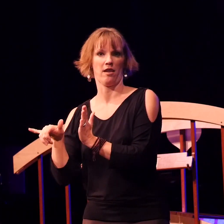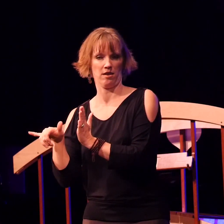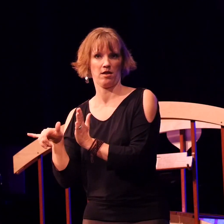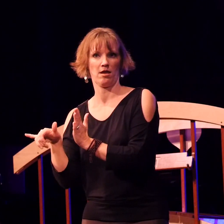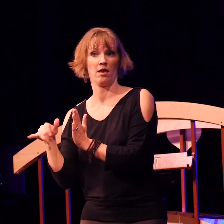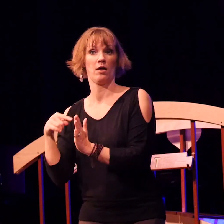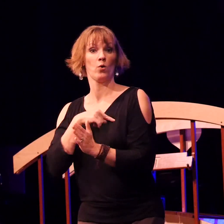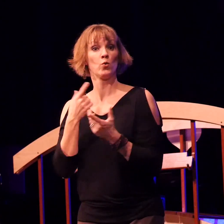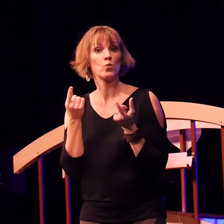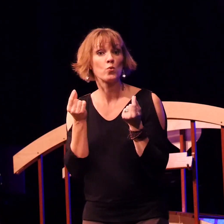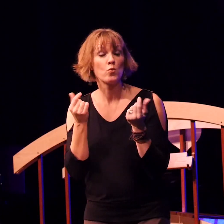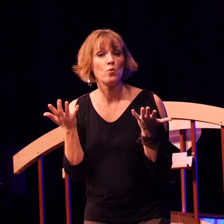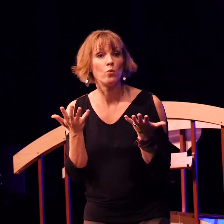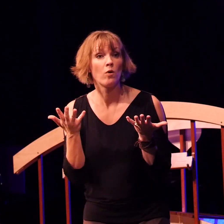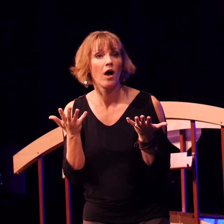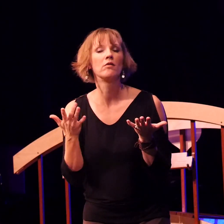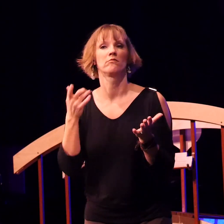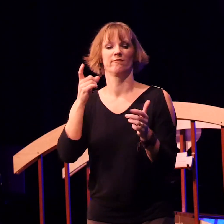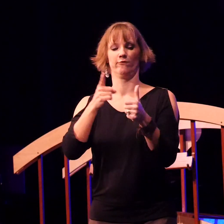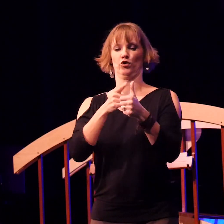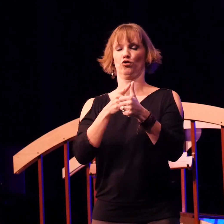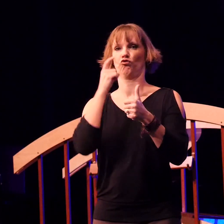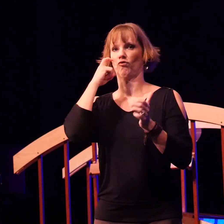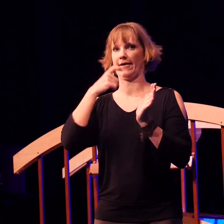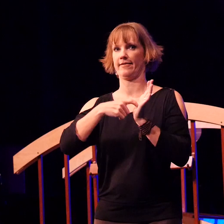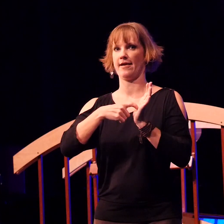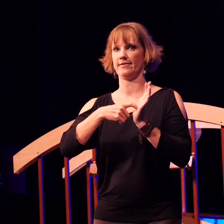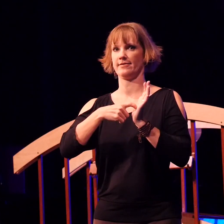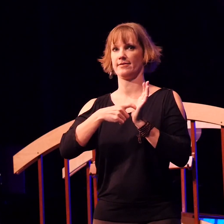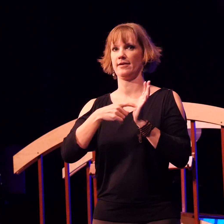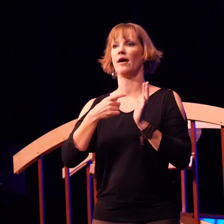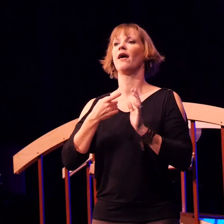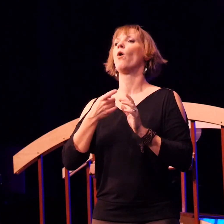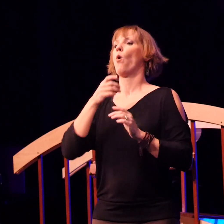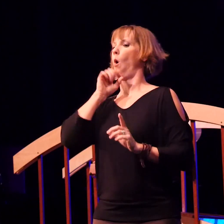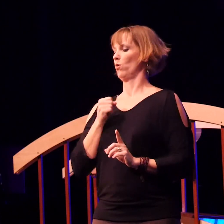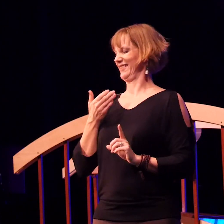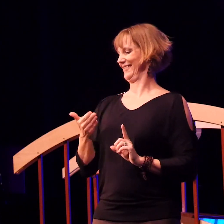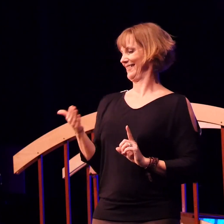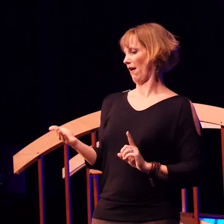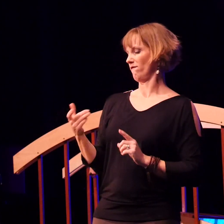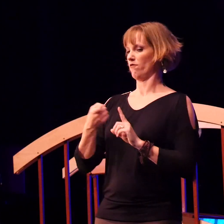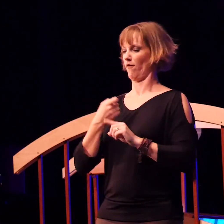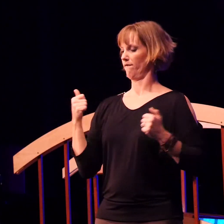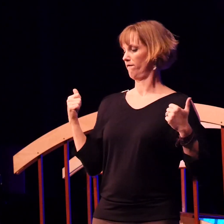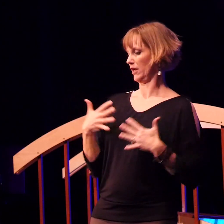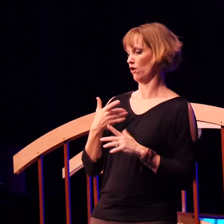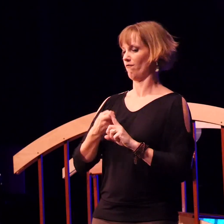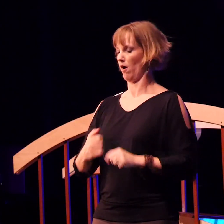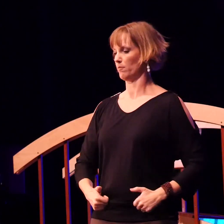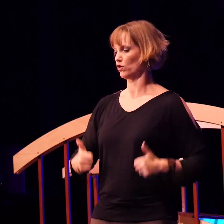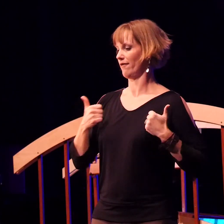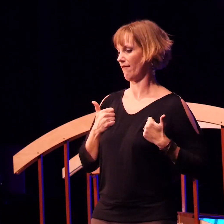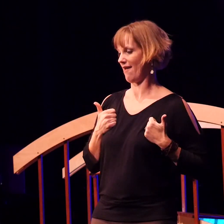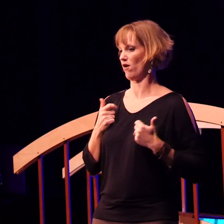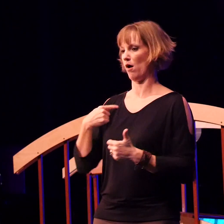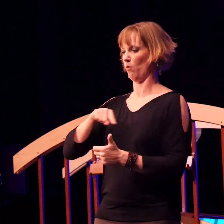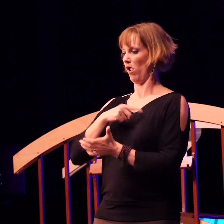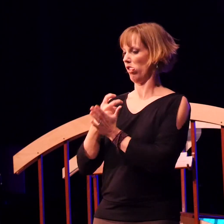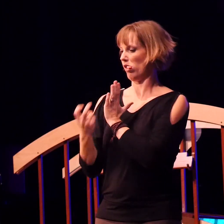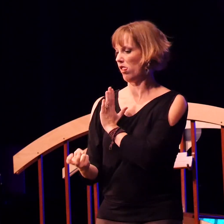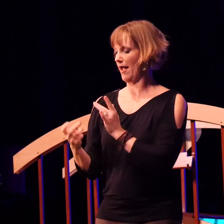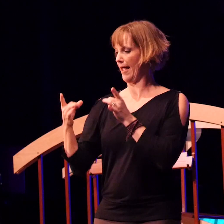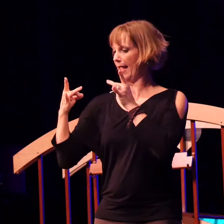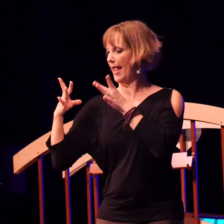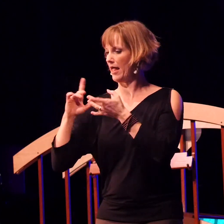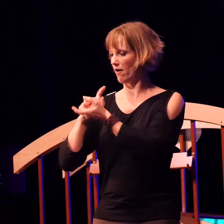What we can do is, first of all, recognize that we're coming from old stuff. We're coming from fear. We're coming from survival. We're immersed in the hate of